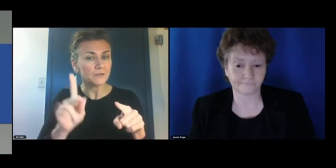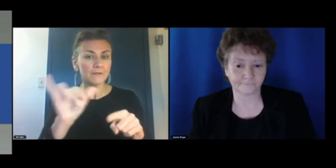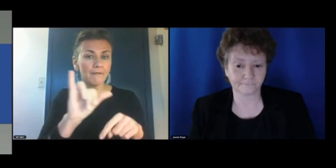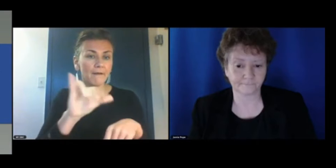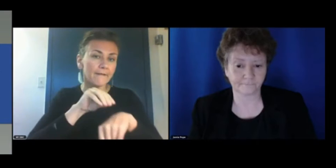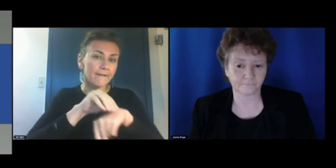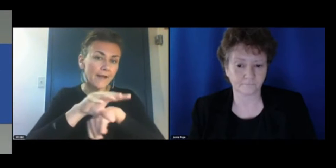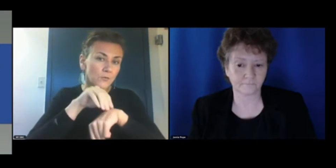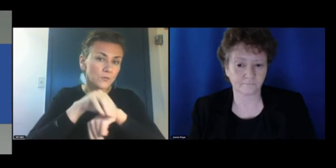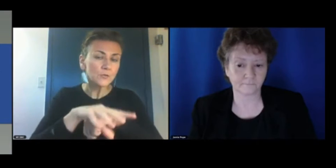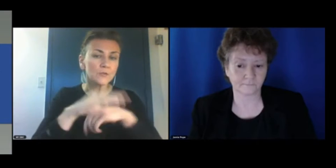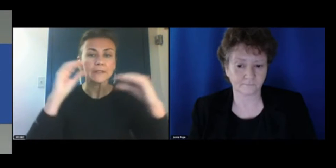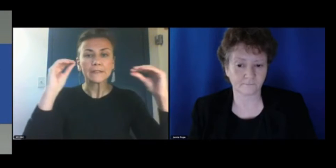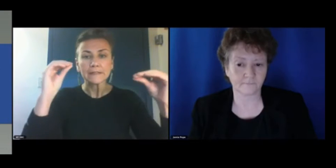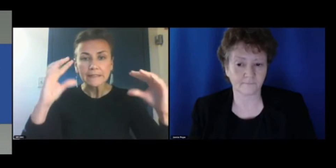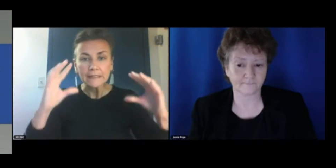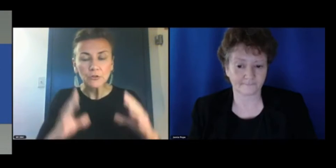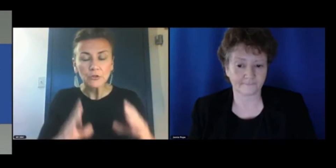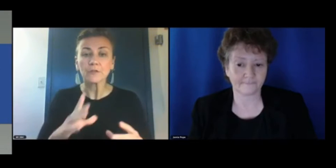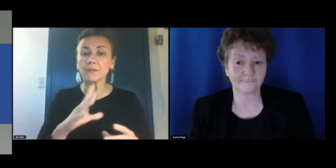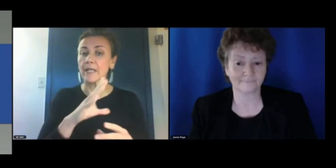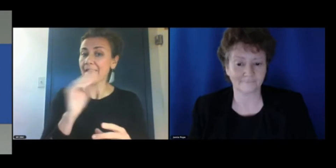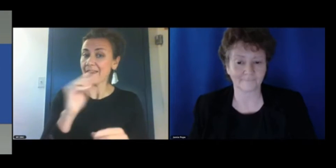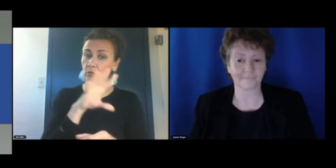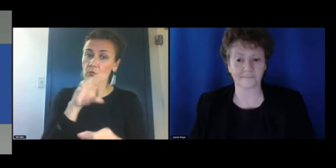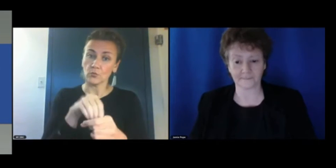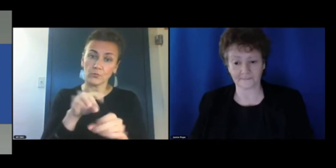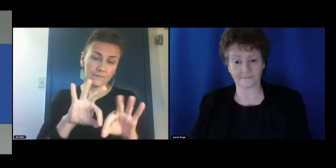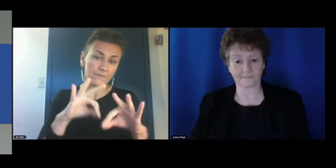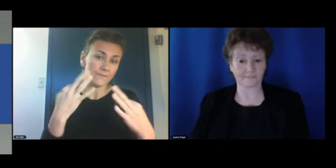teach the interpreter professionals